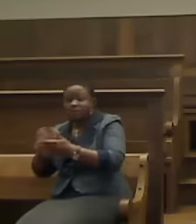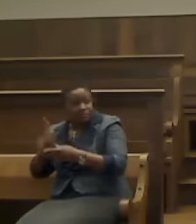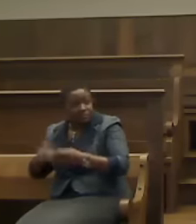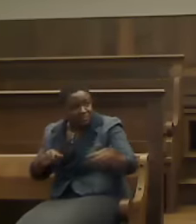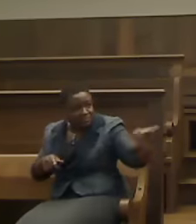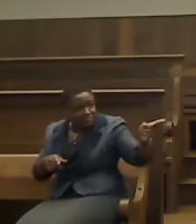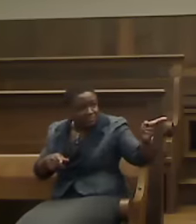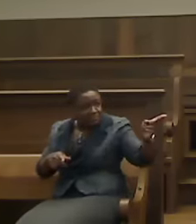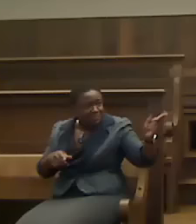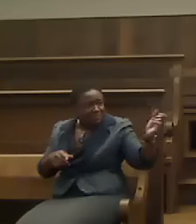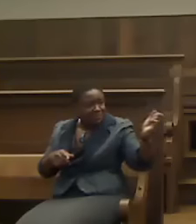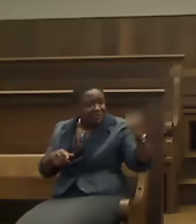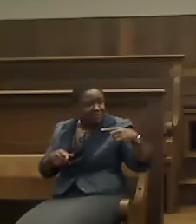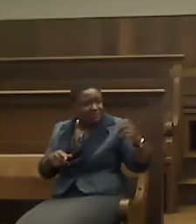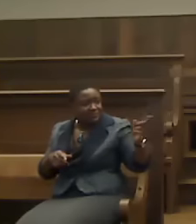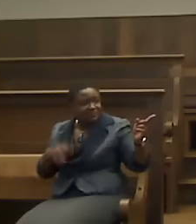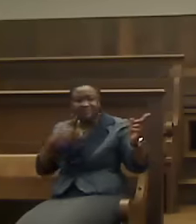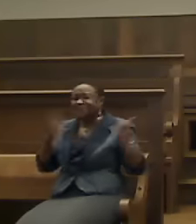Yeah.